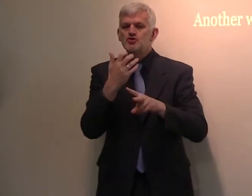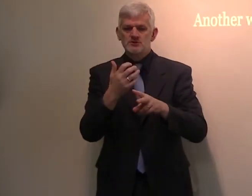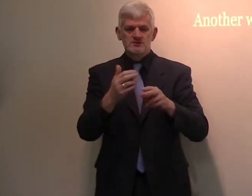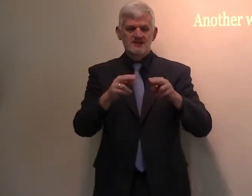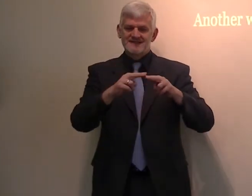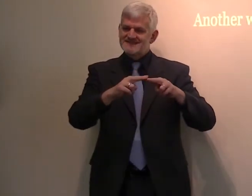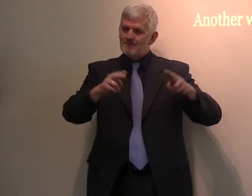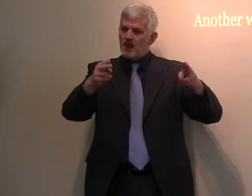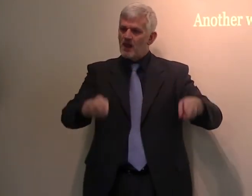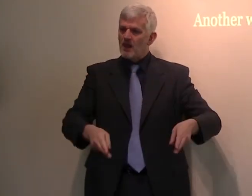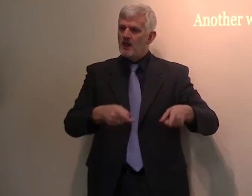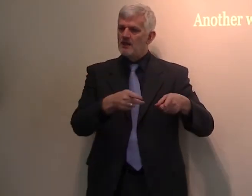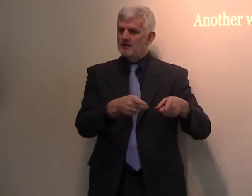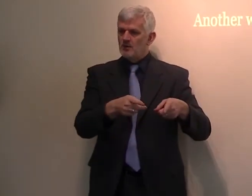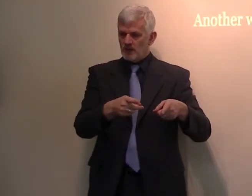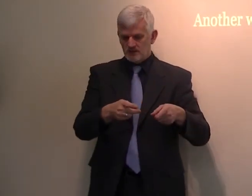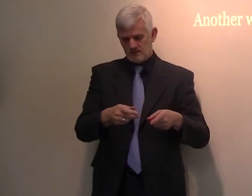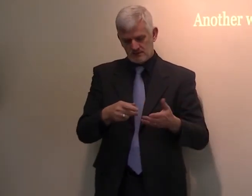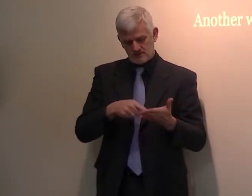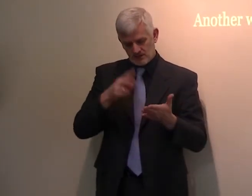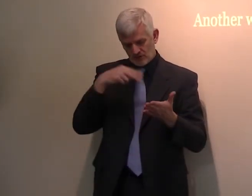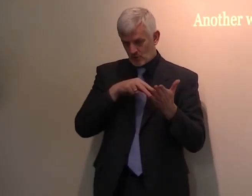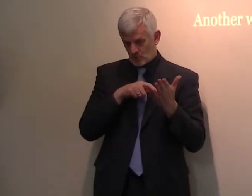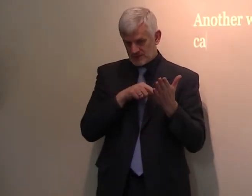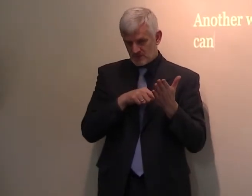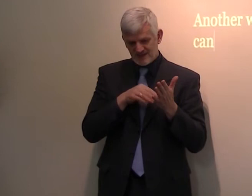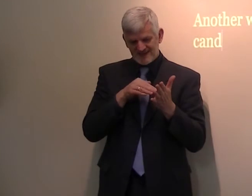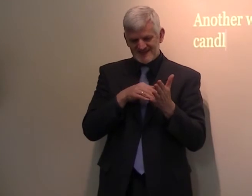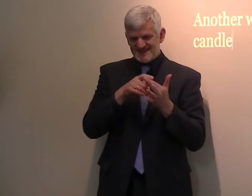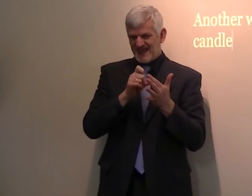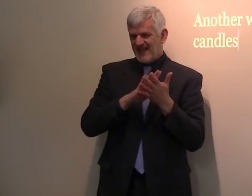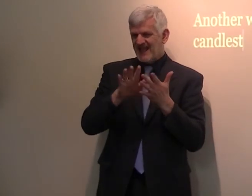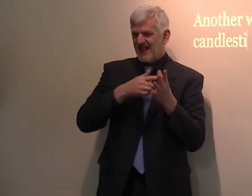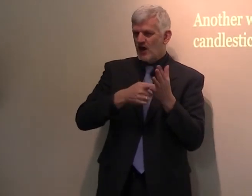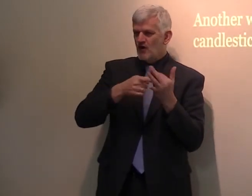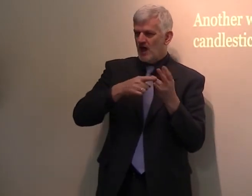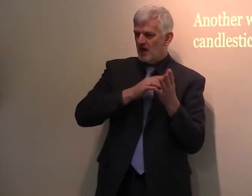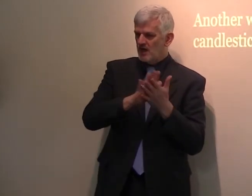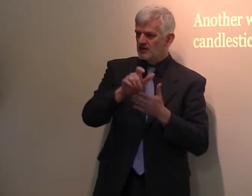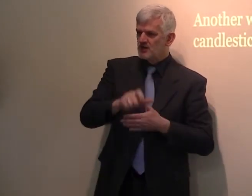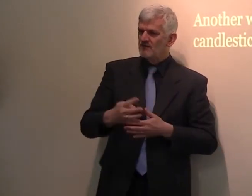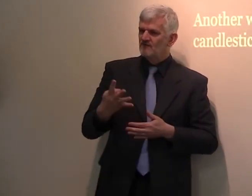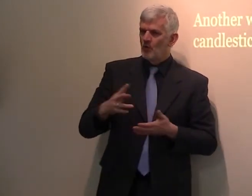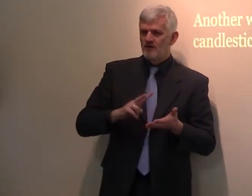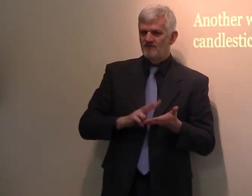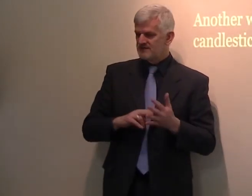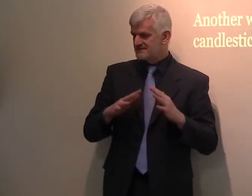to Zechariah chapter 4, verse 1 to 10. This is why I said I cannot go into detail, because all is explained there in Zechariah